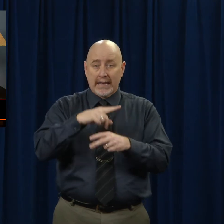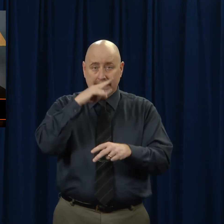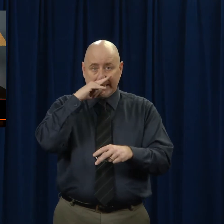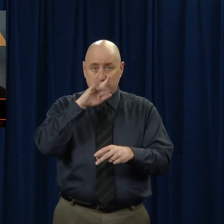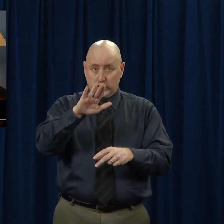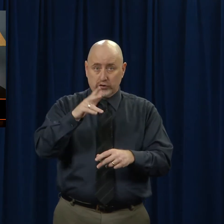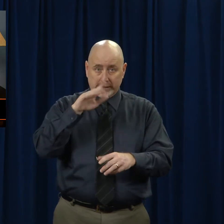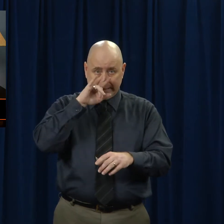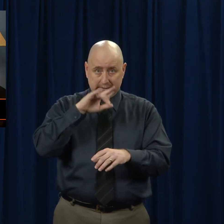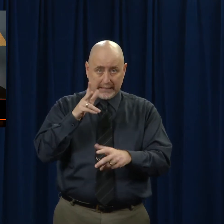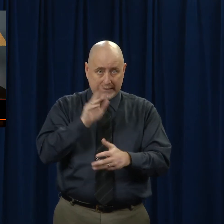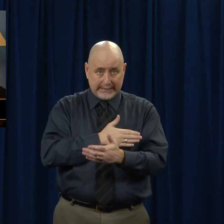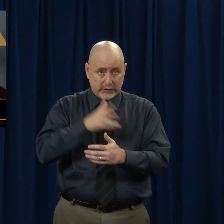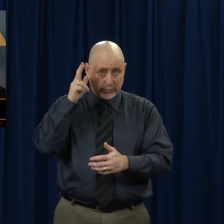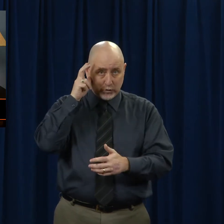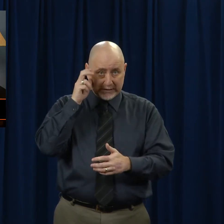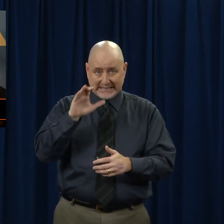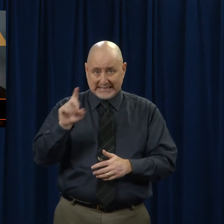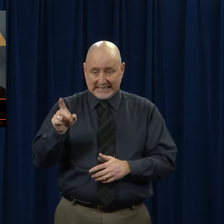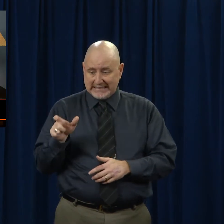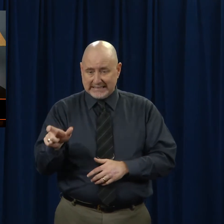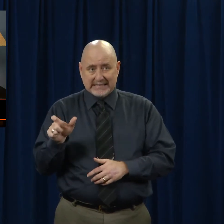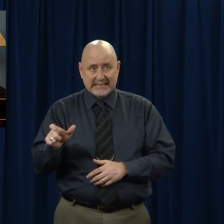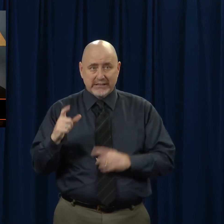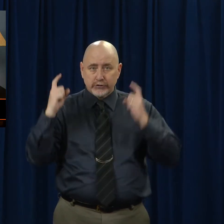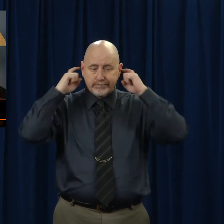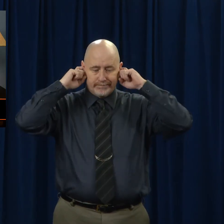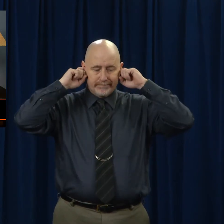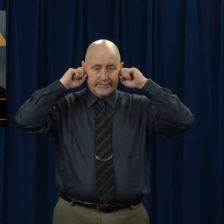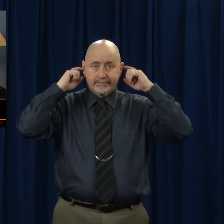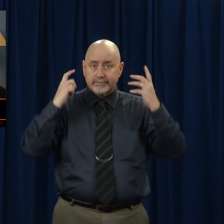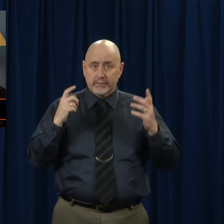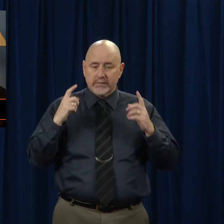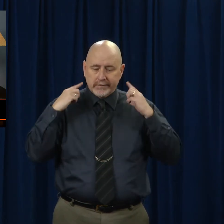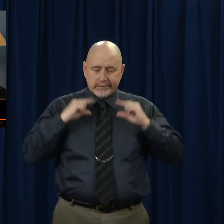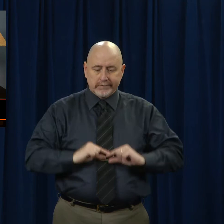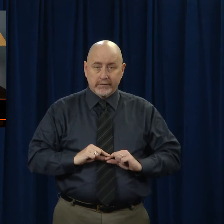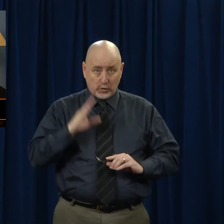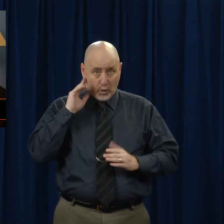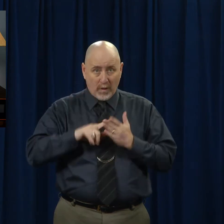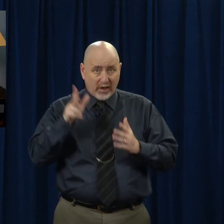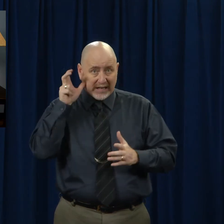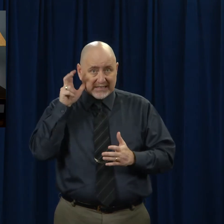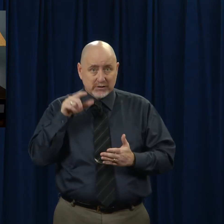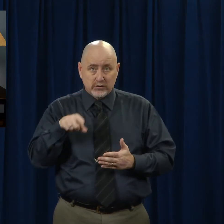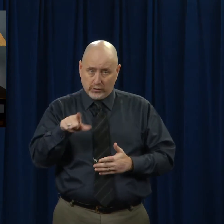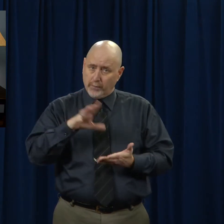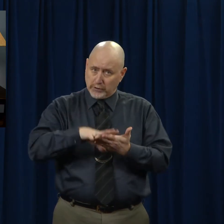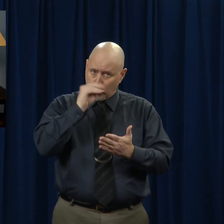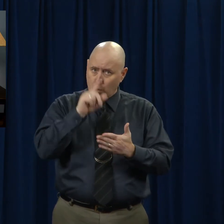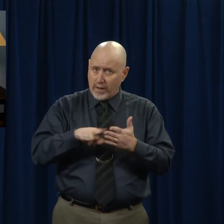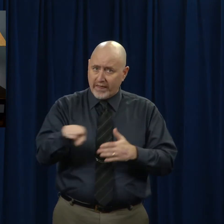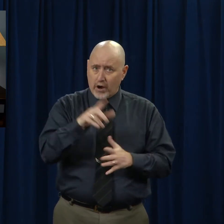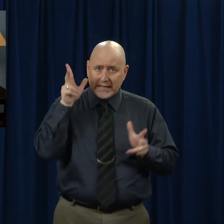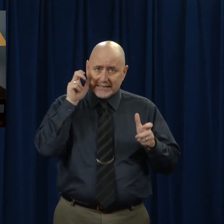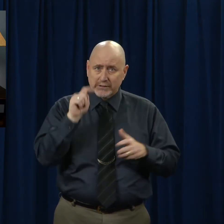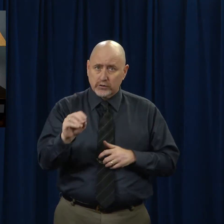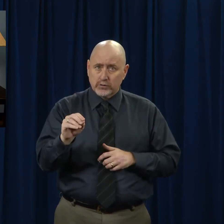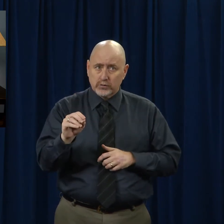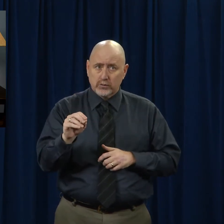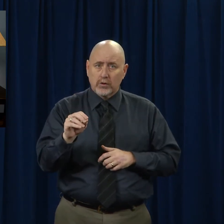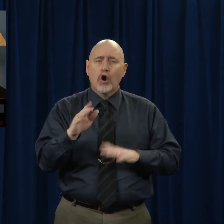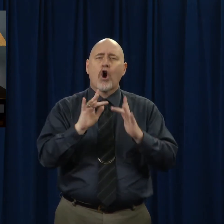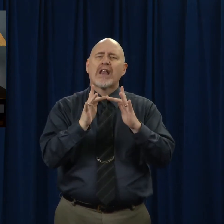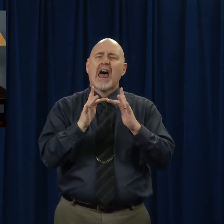kids listen to? Do you know from the CDs? They got the things in their ears. Do you know what they're listening to? You need to find out what they're listening to, because